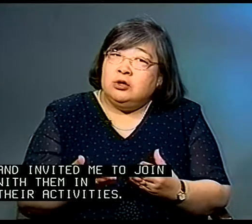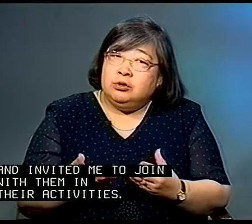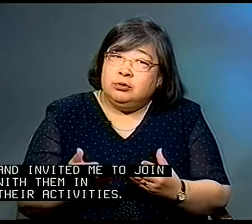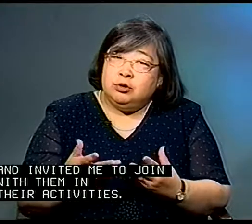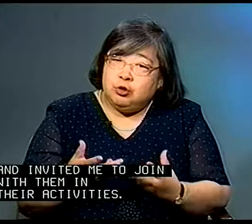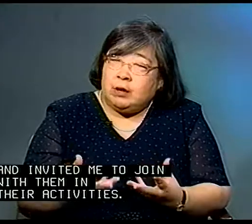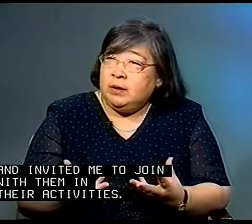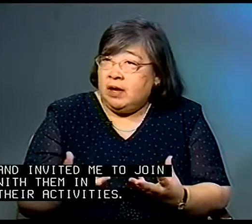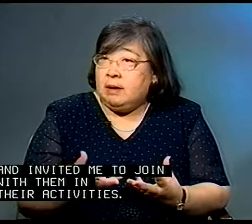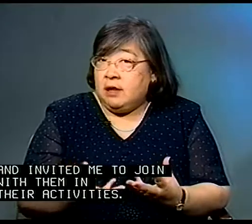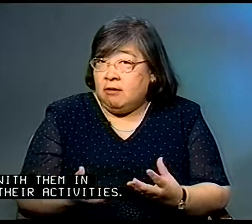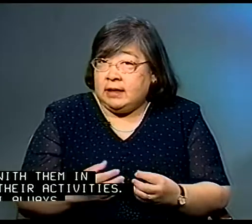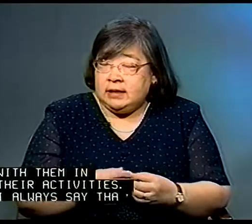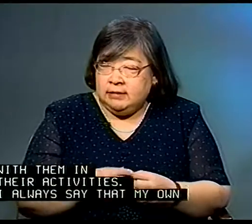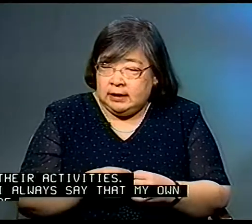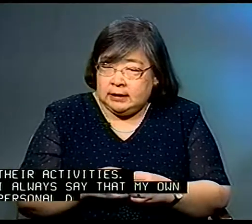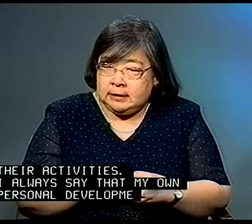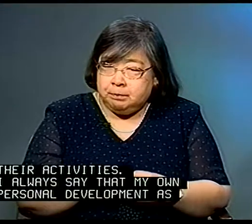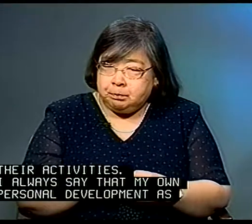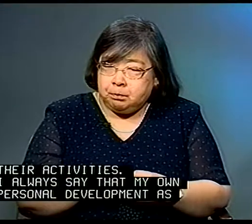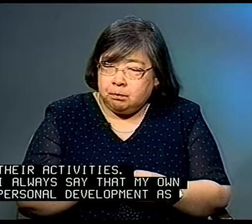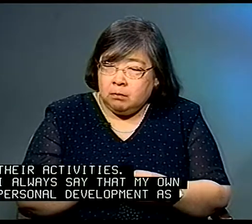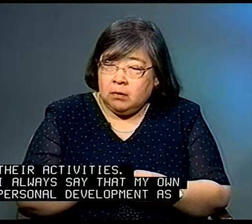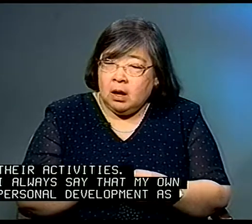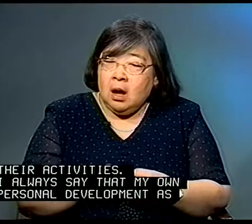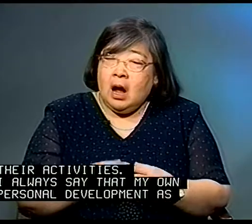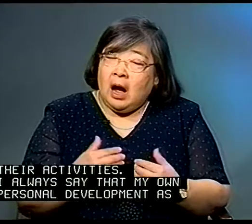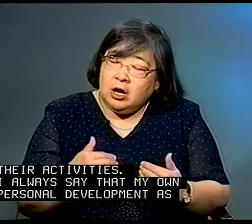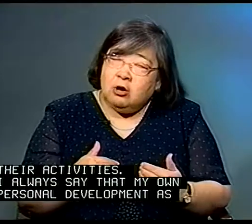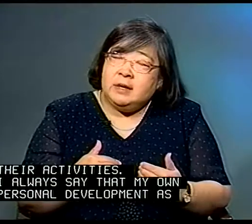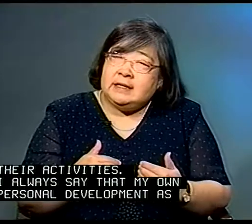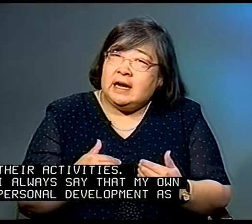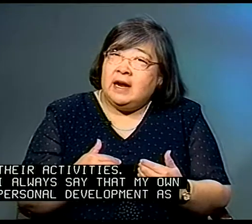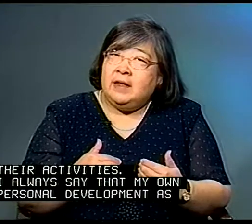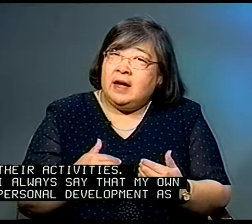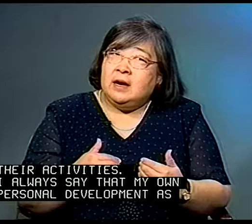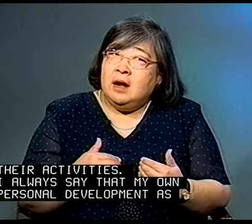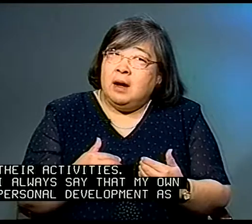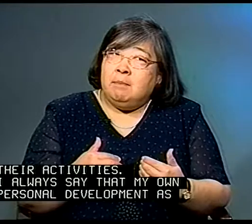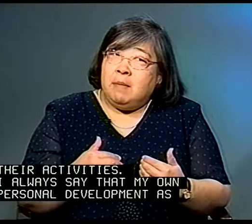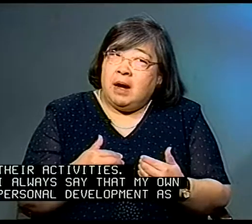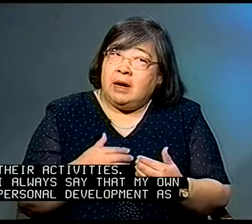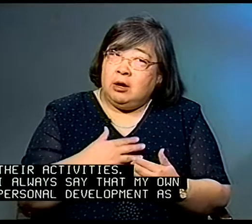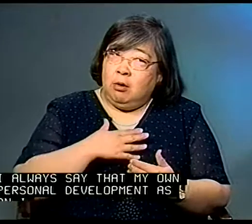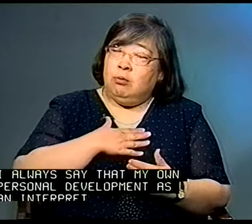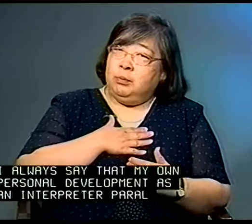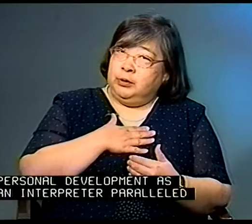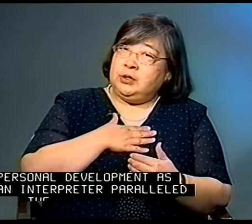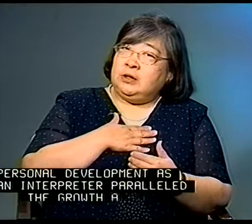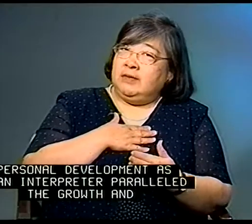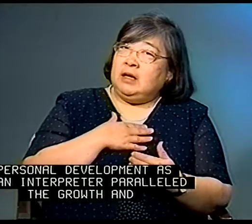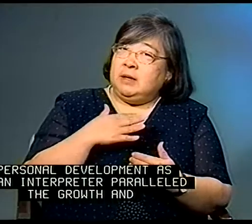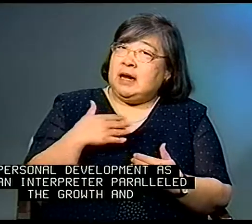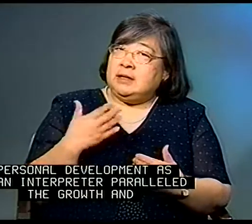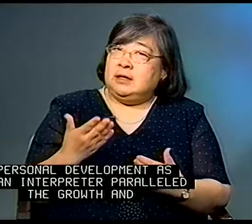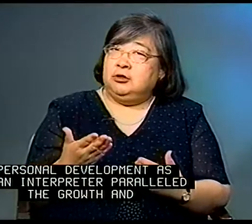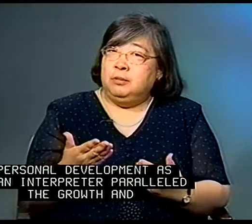to join with them in their activities. I always say that my own personal development as an